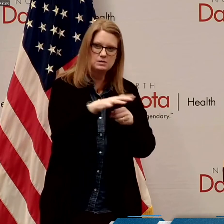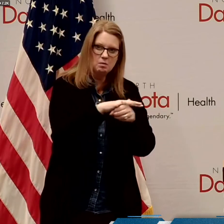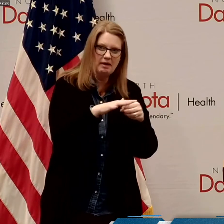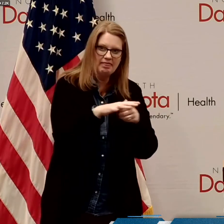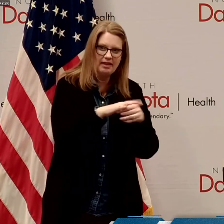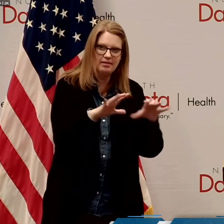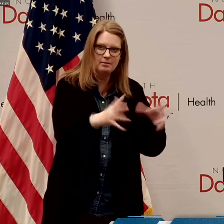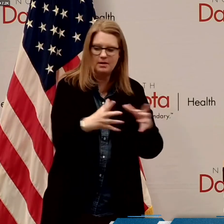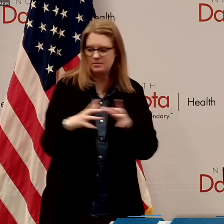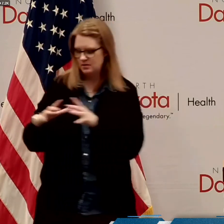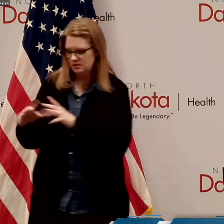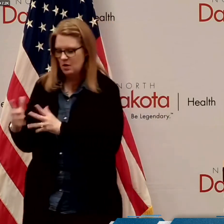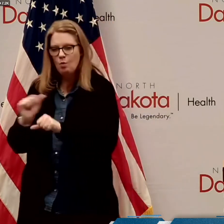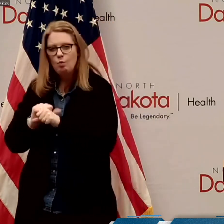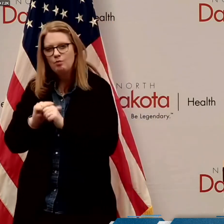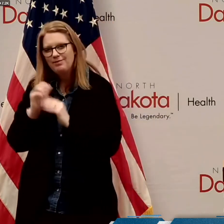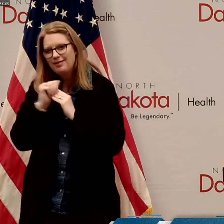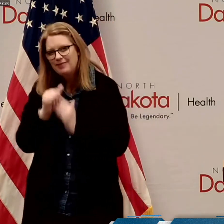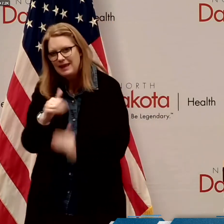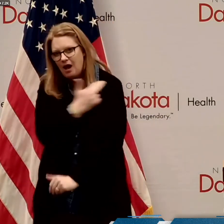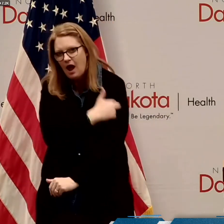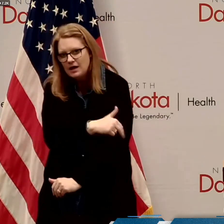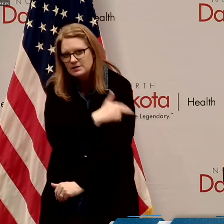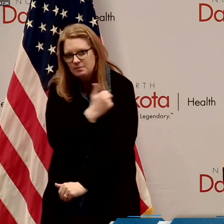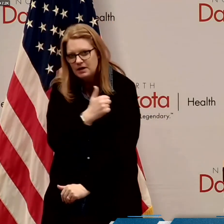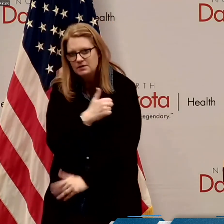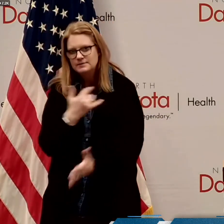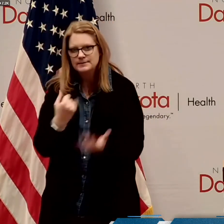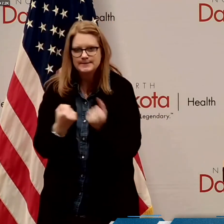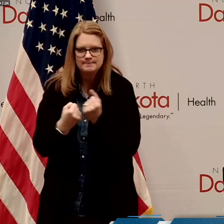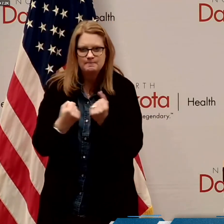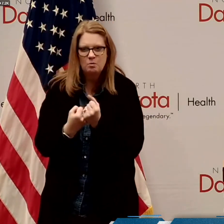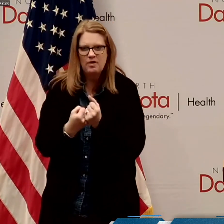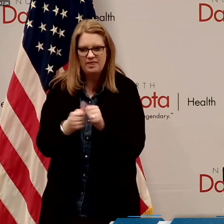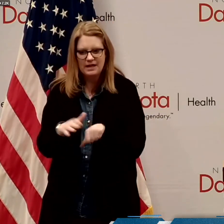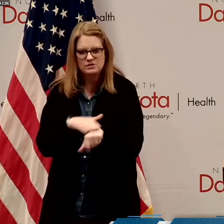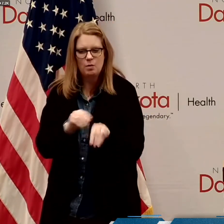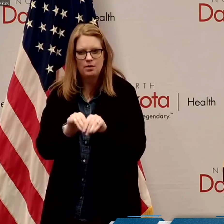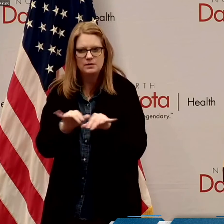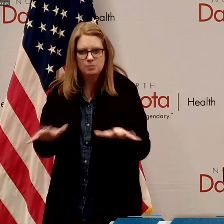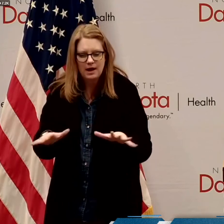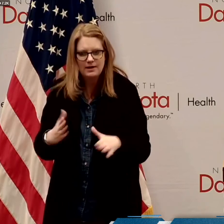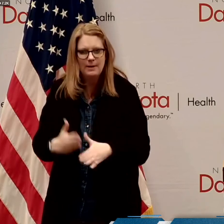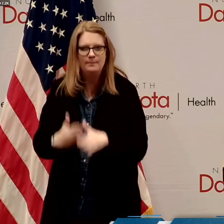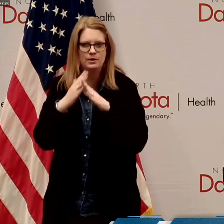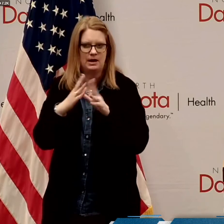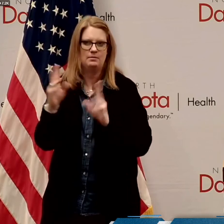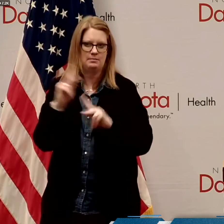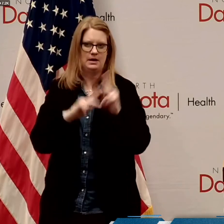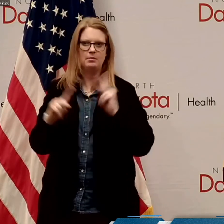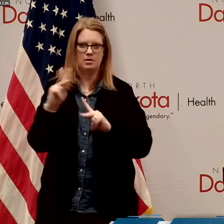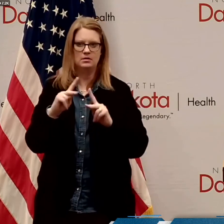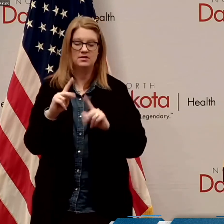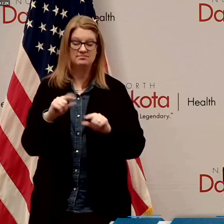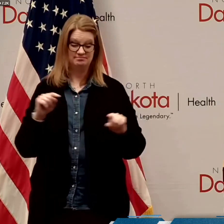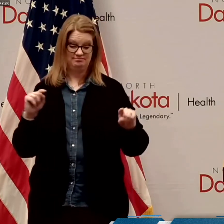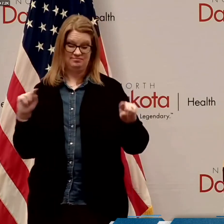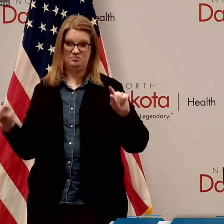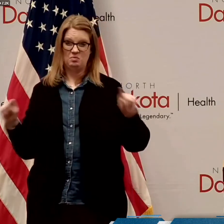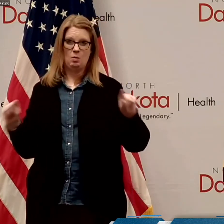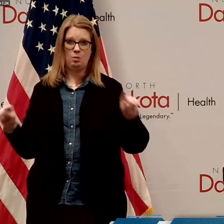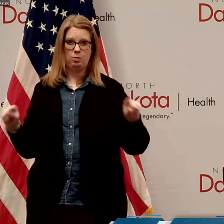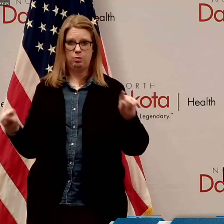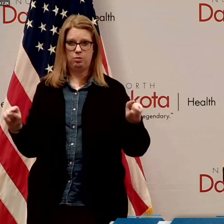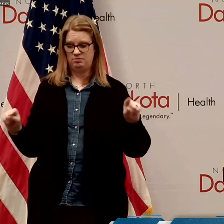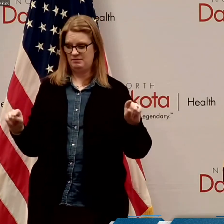lead hospitals in their communities to fulfill their needs and support our efforts while continuing to deliver on their very important